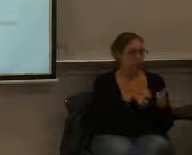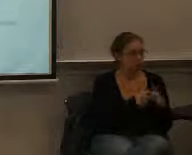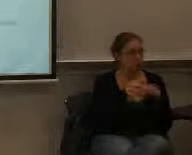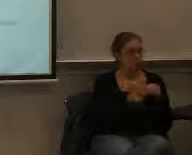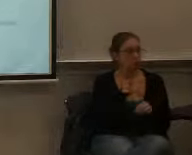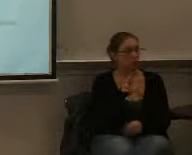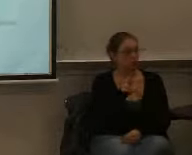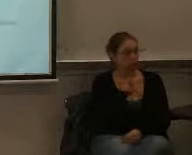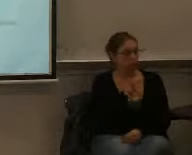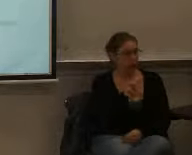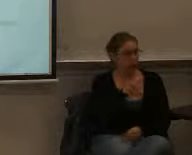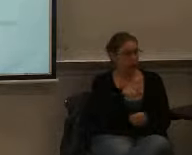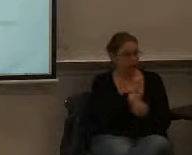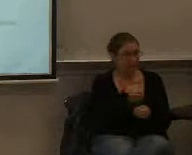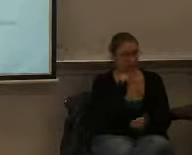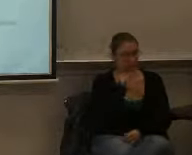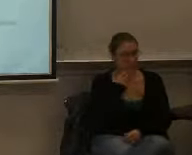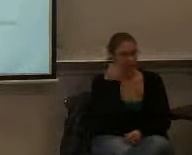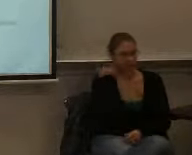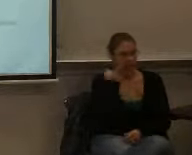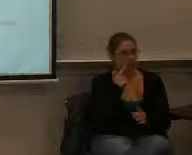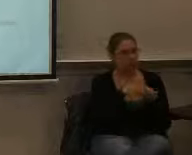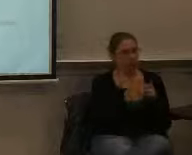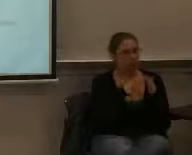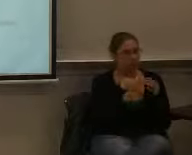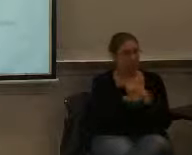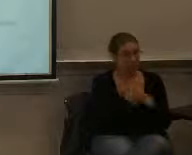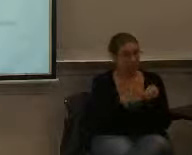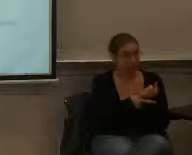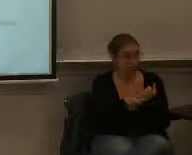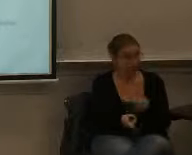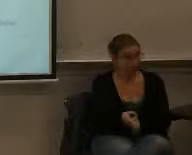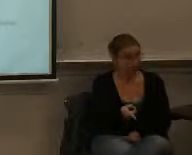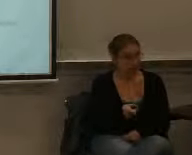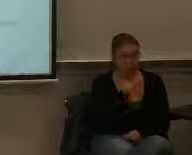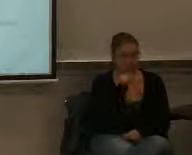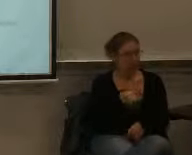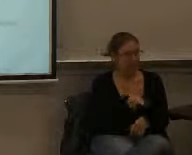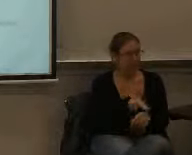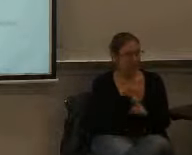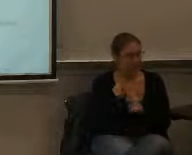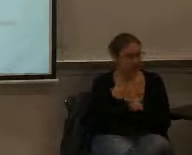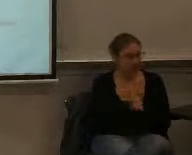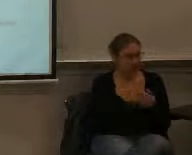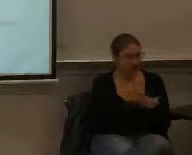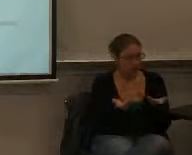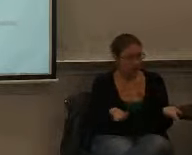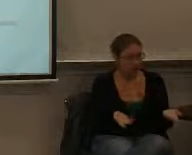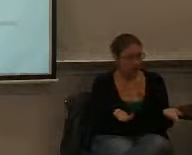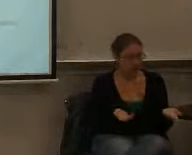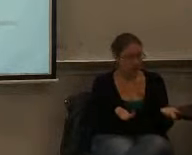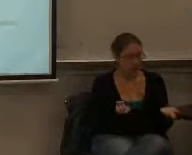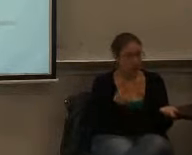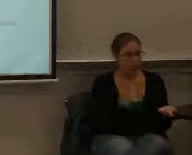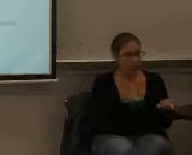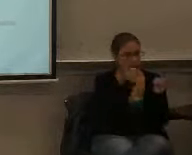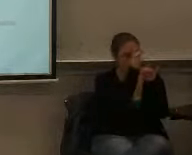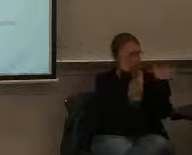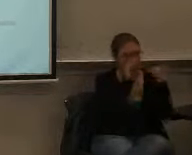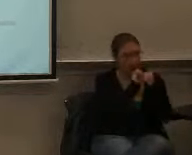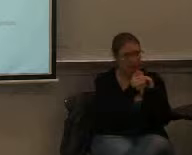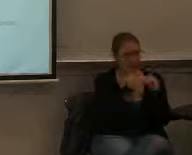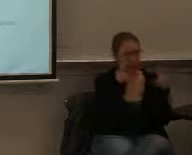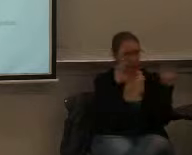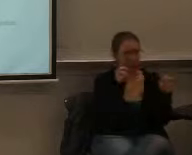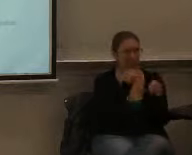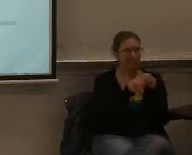is not a good thing. But as far as what's actually in the reservoir, it's not a natural situation for the most part anyway. So conceptually, how do you deal with